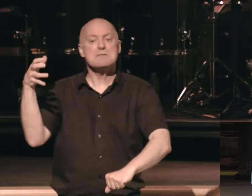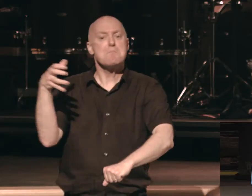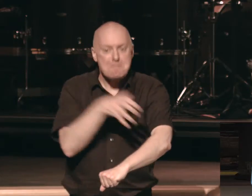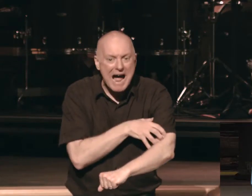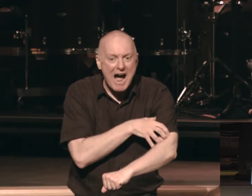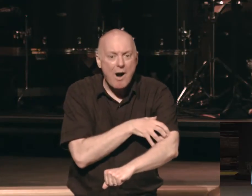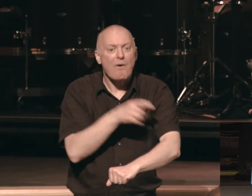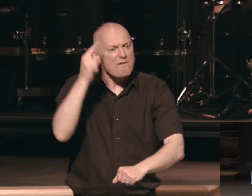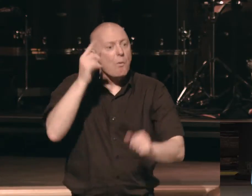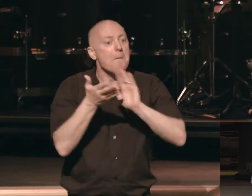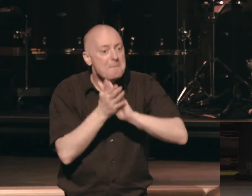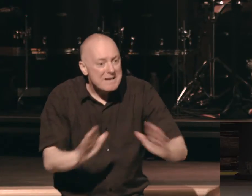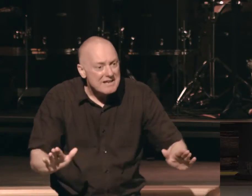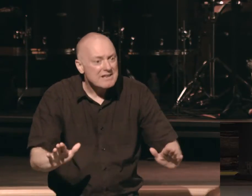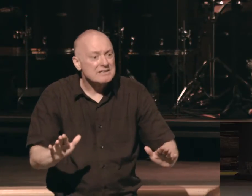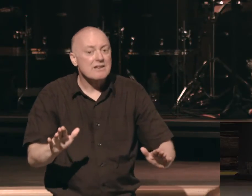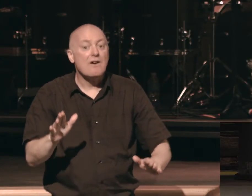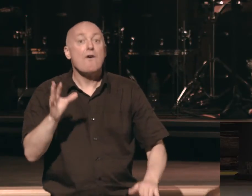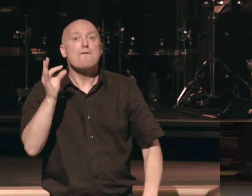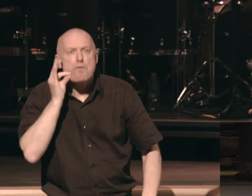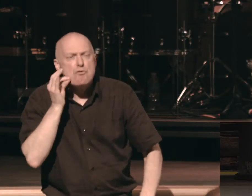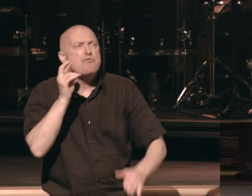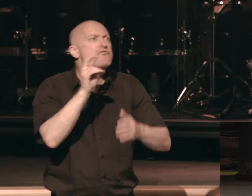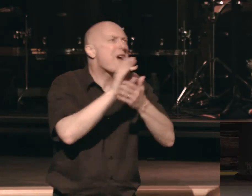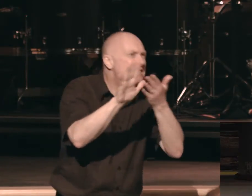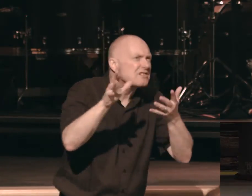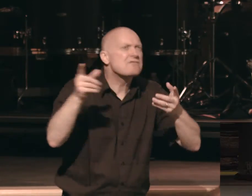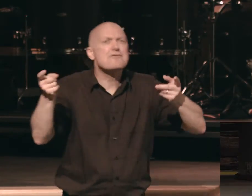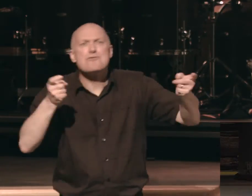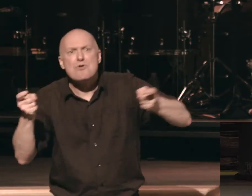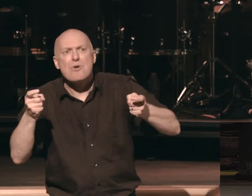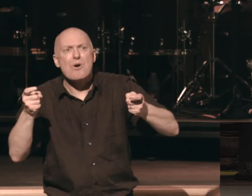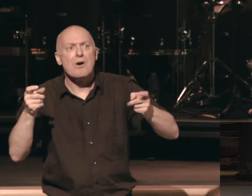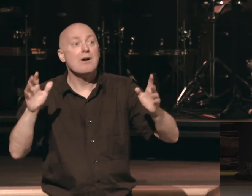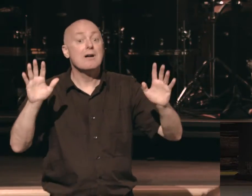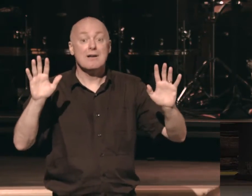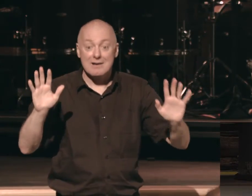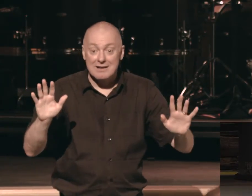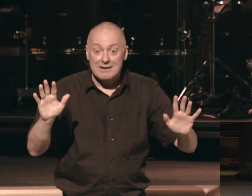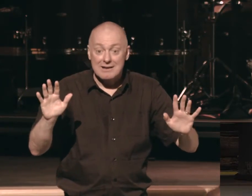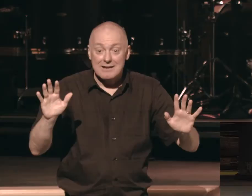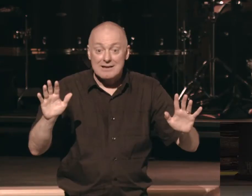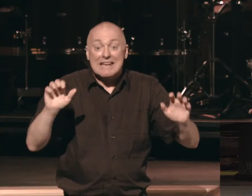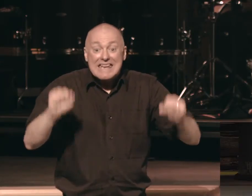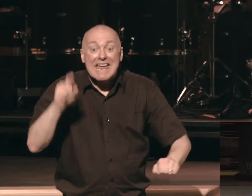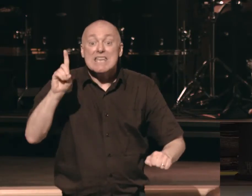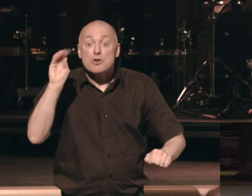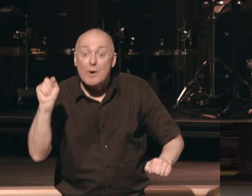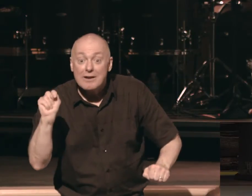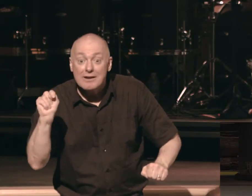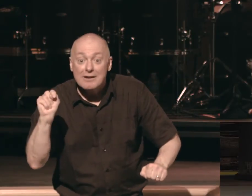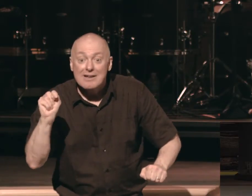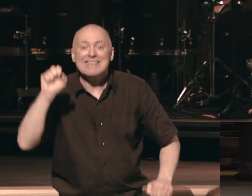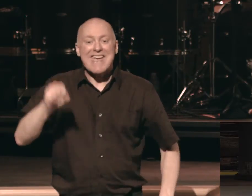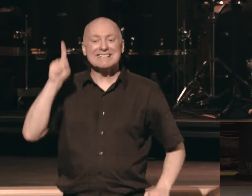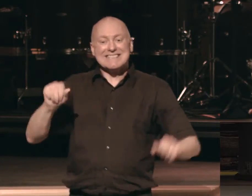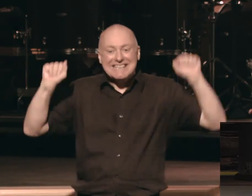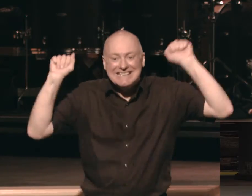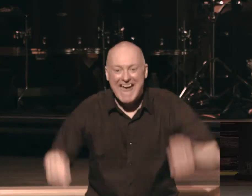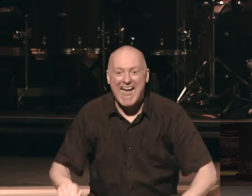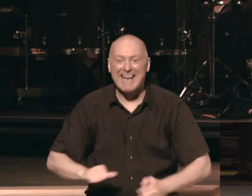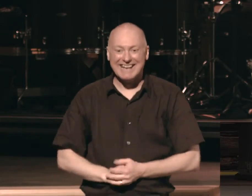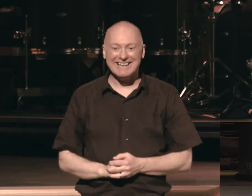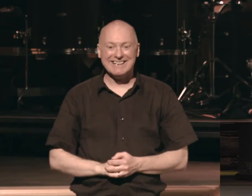peace, for fruit, for righteousness, for rule within your life. Loved ones, can he do it? Yeah, Jesus can. Anyone else?